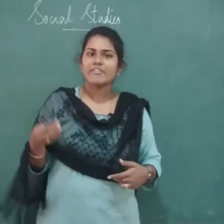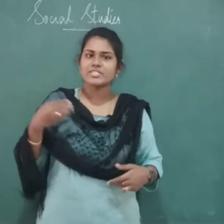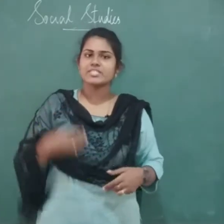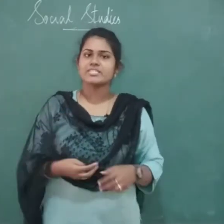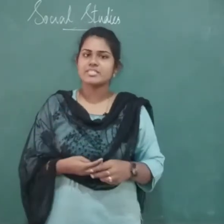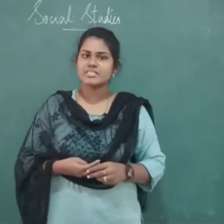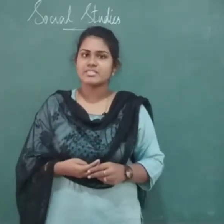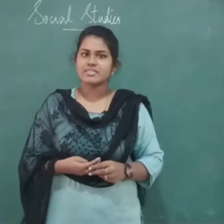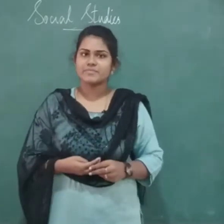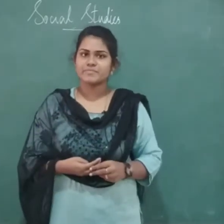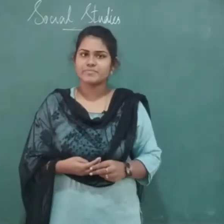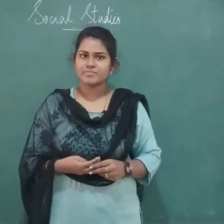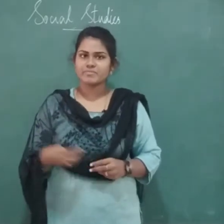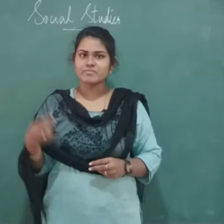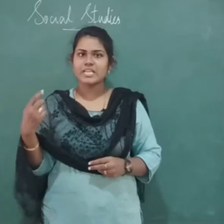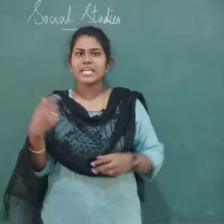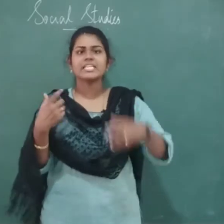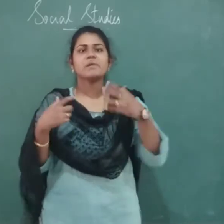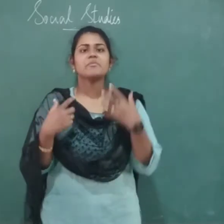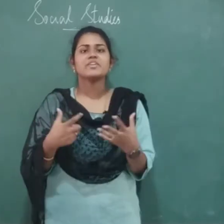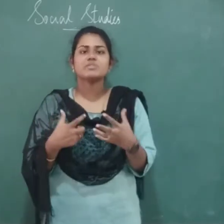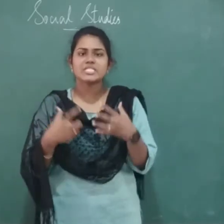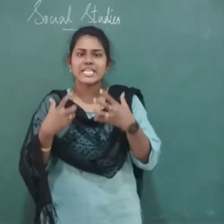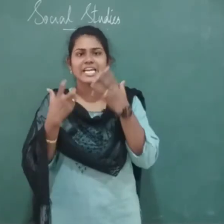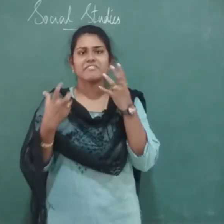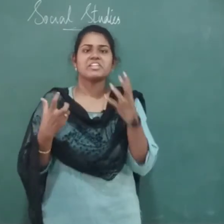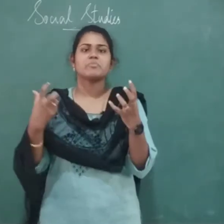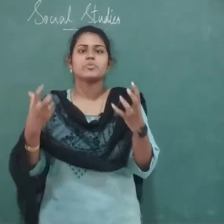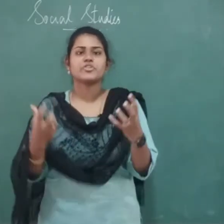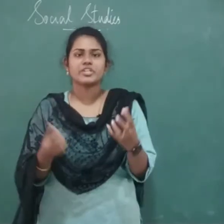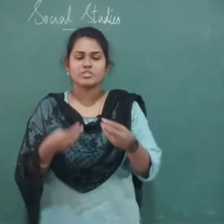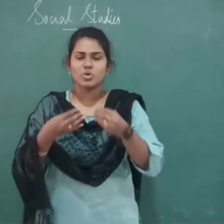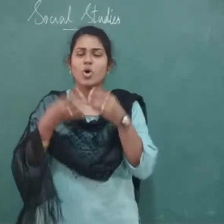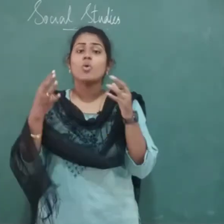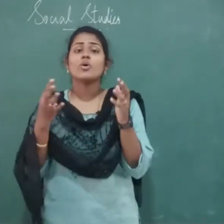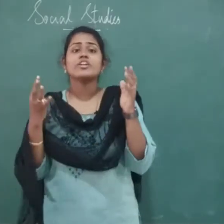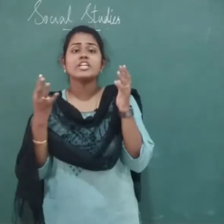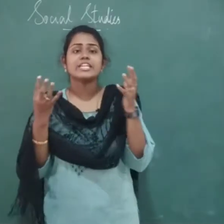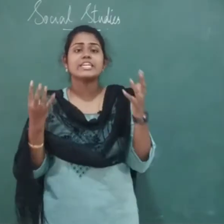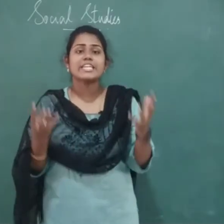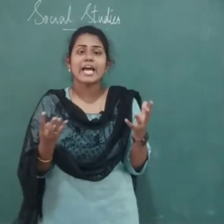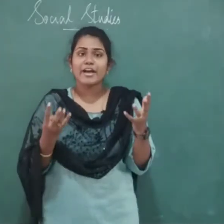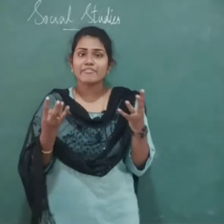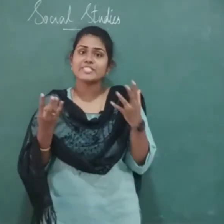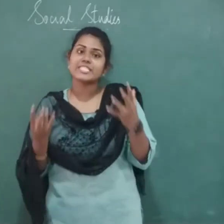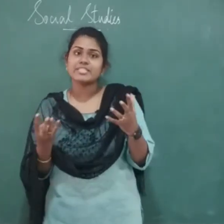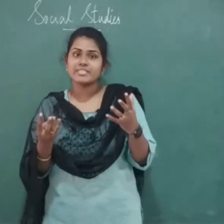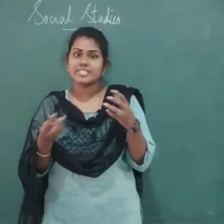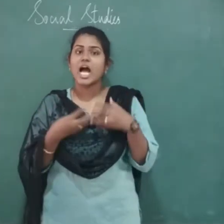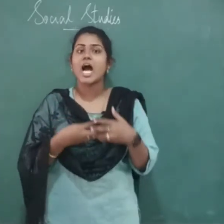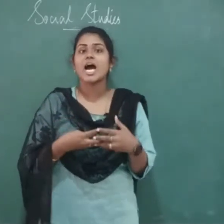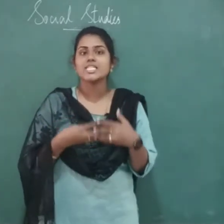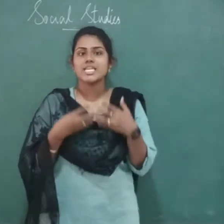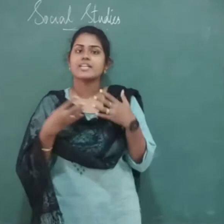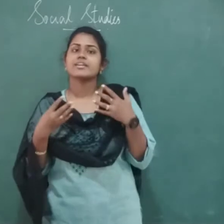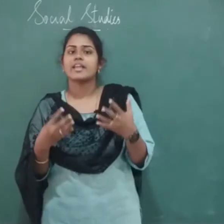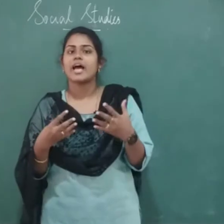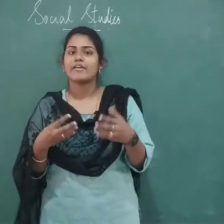in the sense, in Tamil we used to say kaivinai porutkal. So what are all craft skills, art and craft,